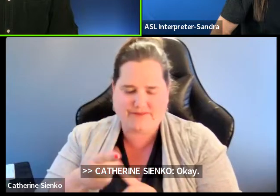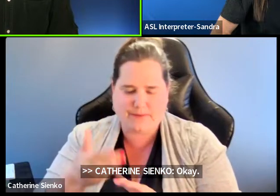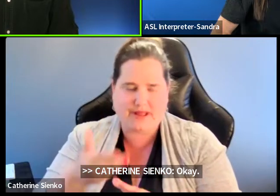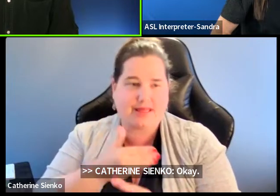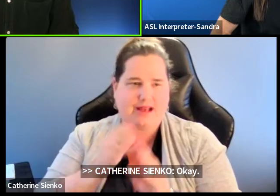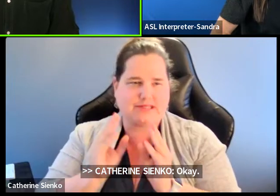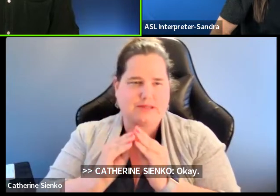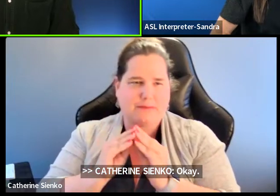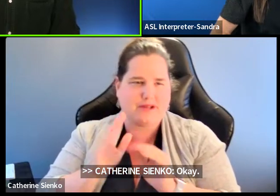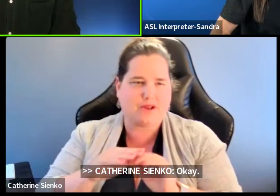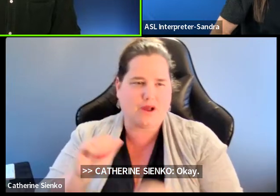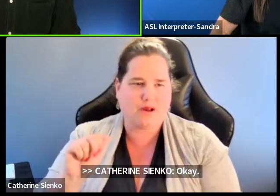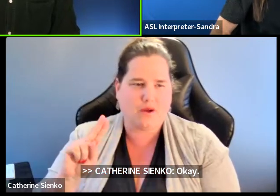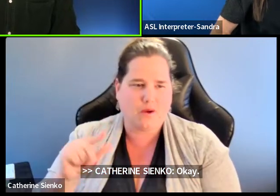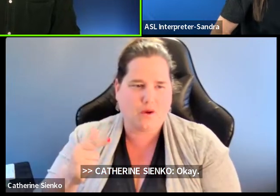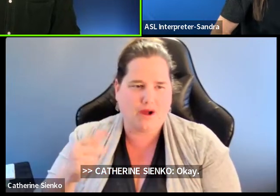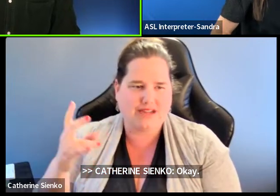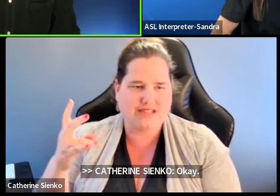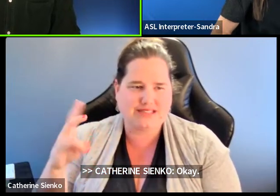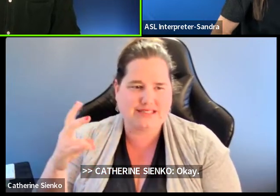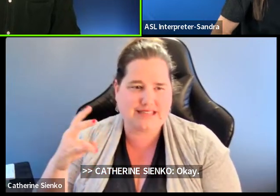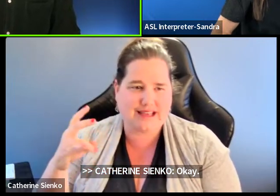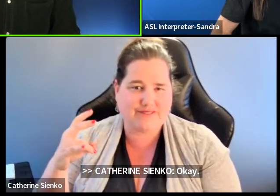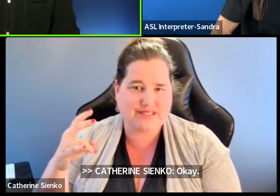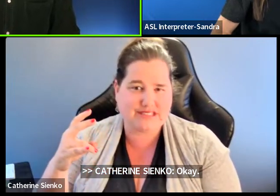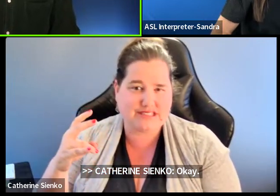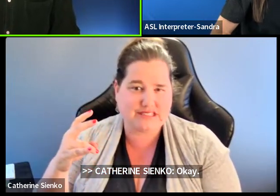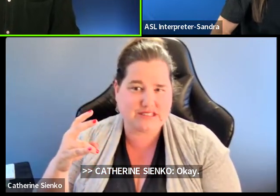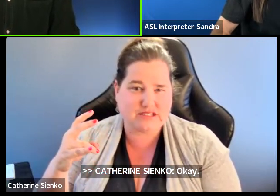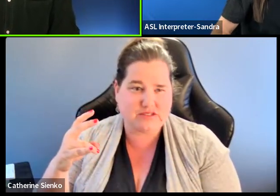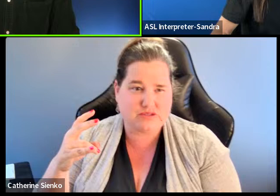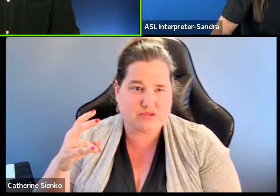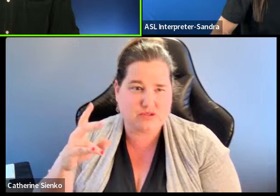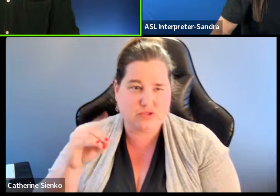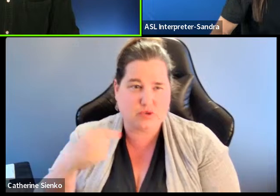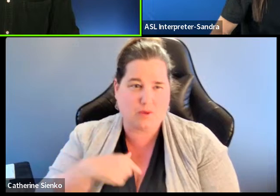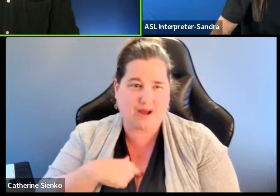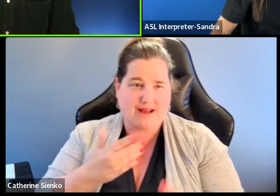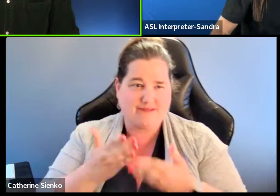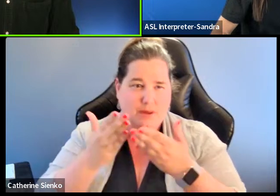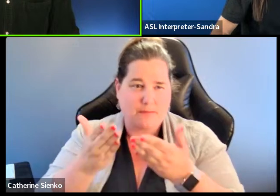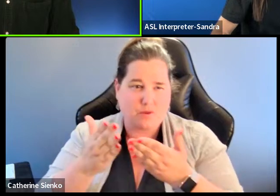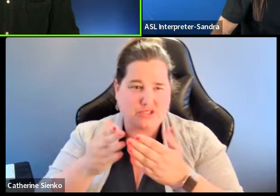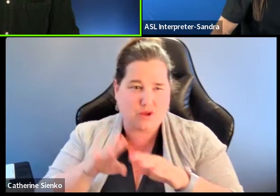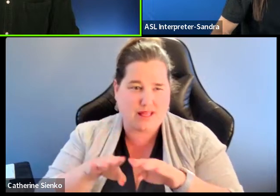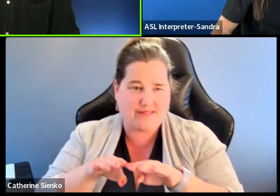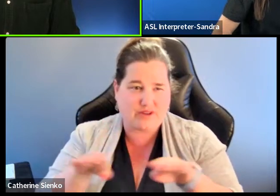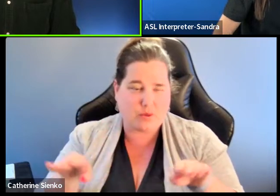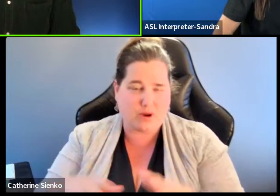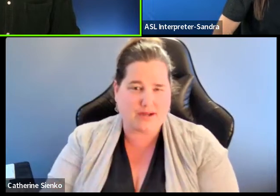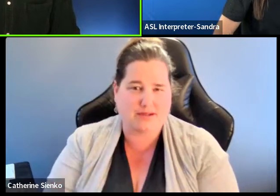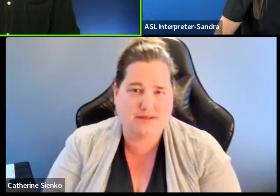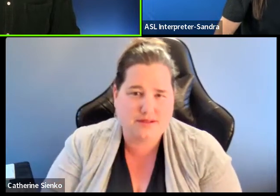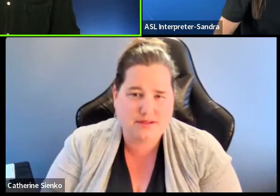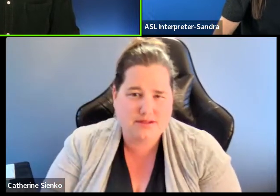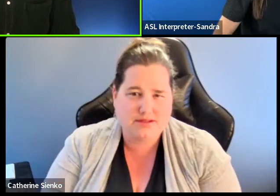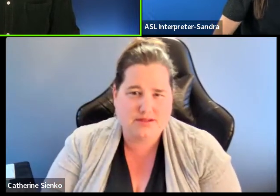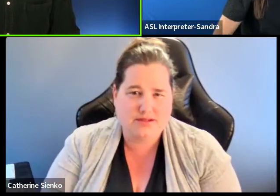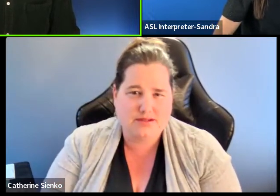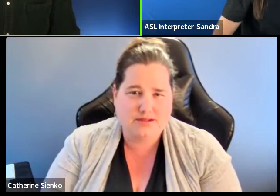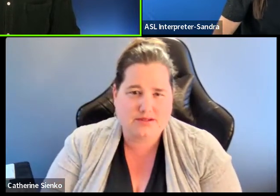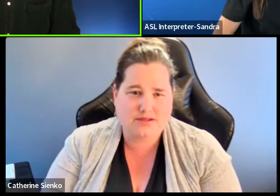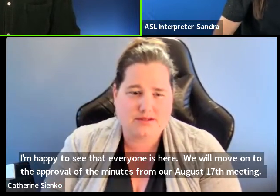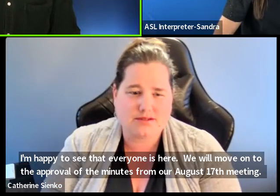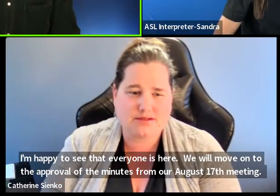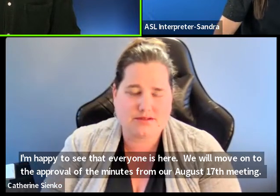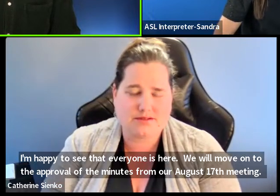We will move on to the approval of the minutes from our August 17th meeting. Do we have a motion on the floor?